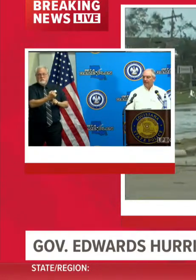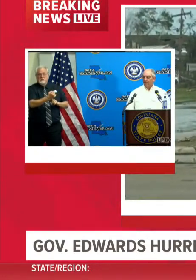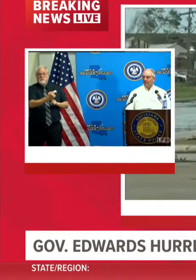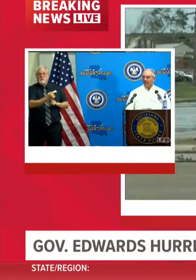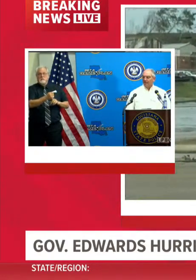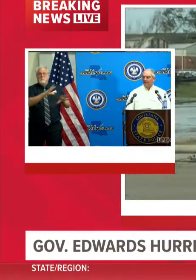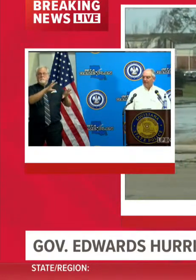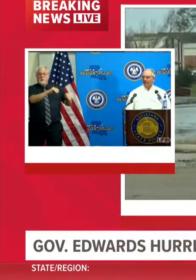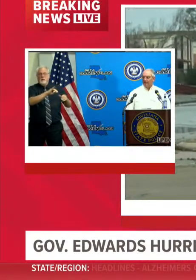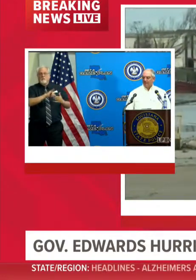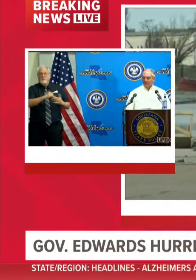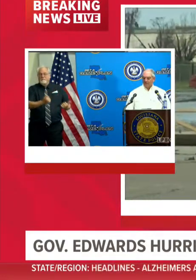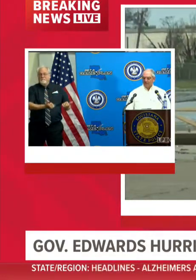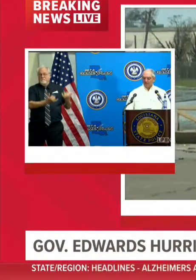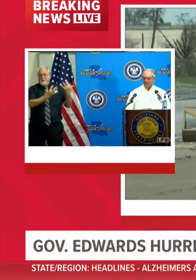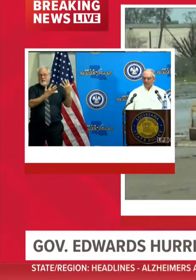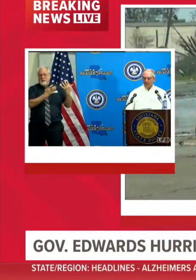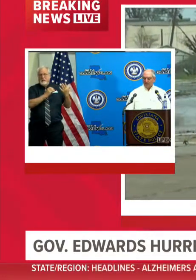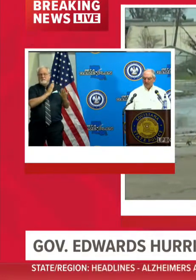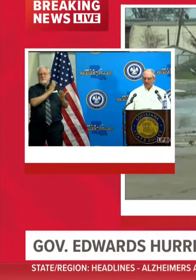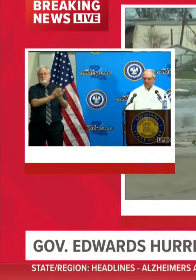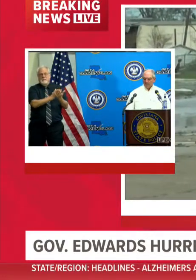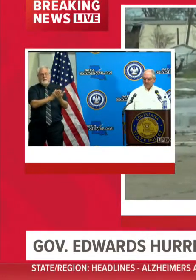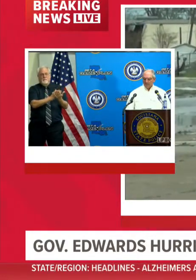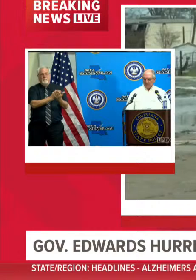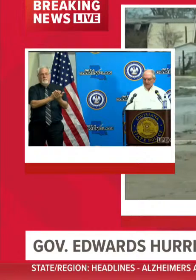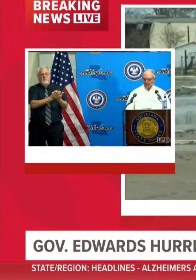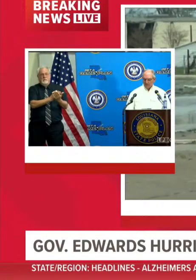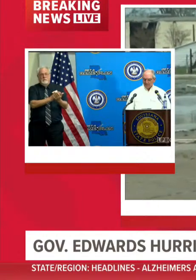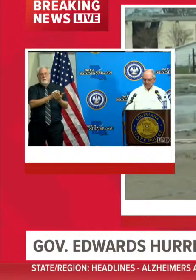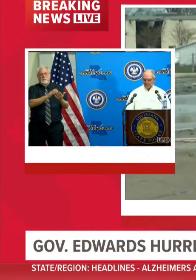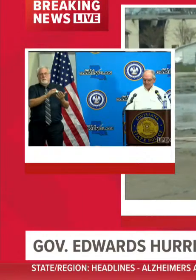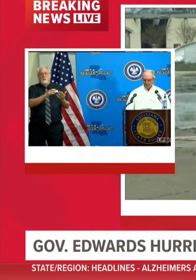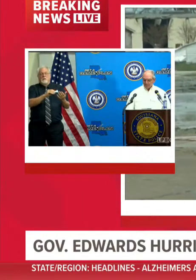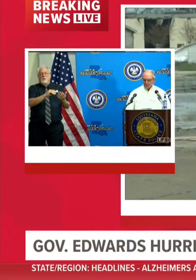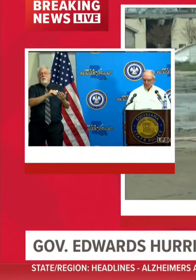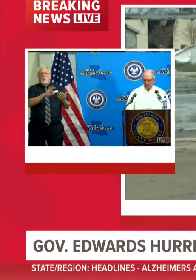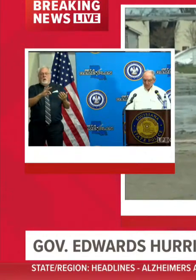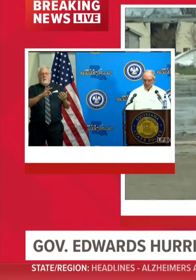put out that fire, and to stop any off-premises migration.